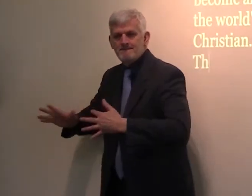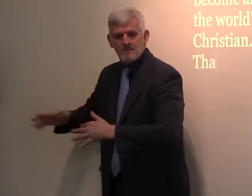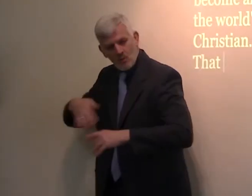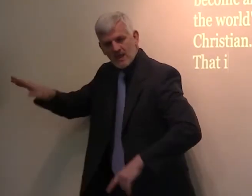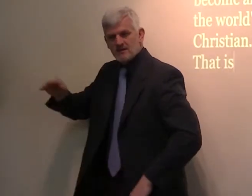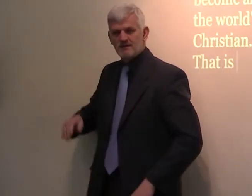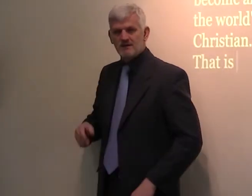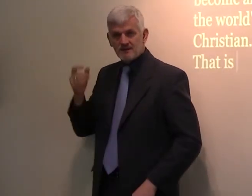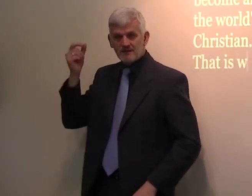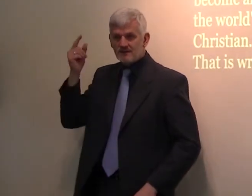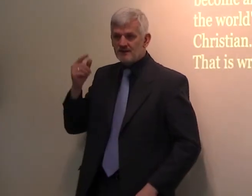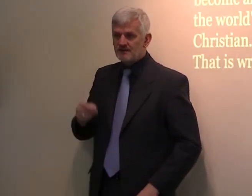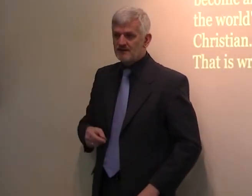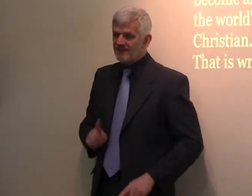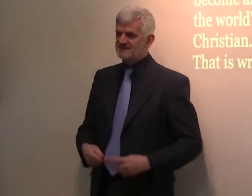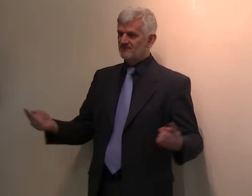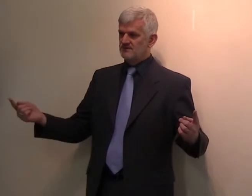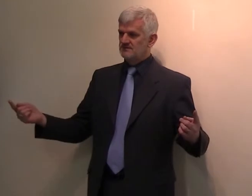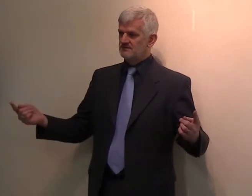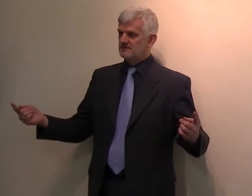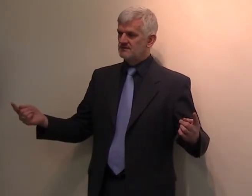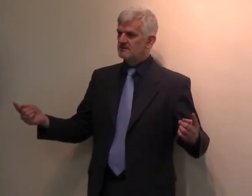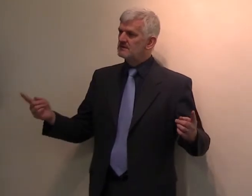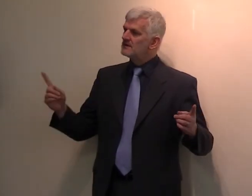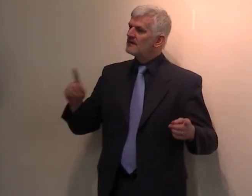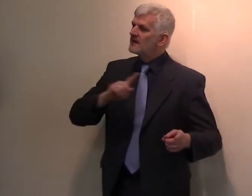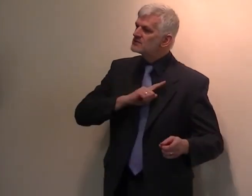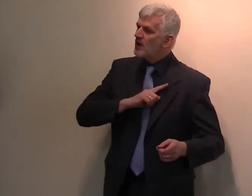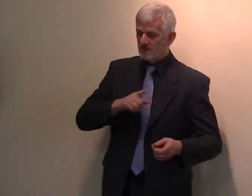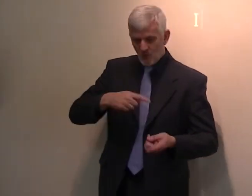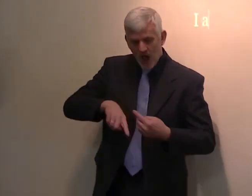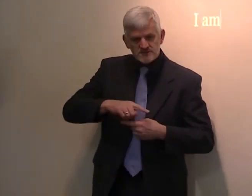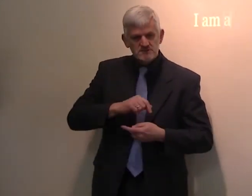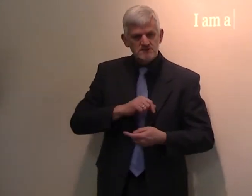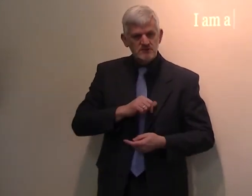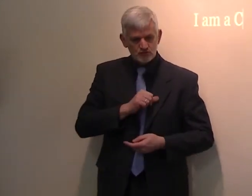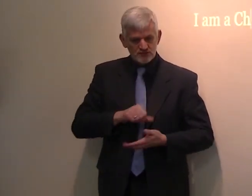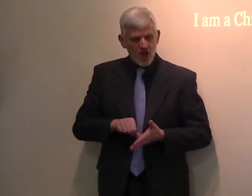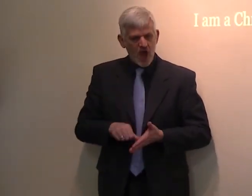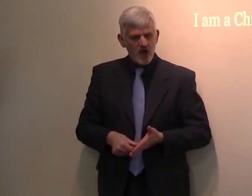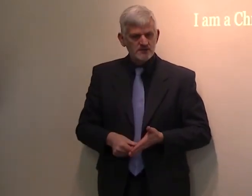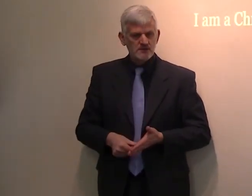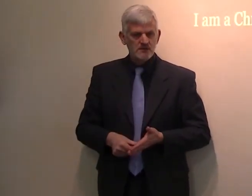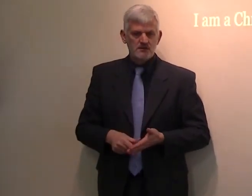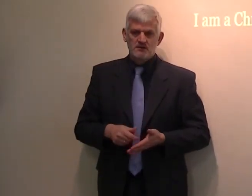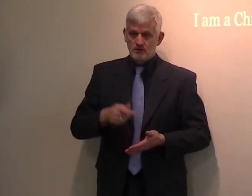difference. And this is why it's even harder for us as Christians, because we are swimming against the current of the